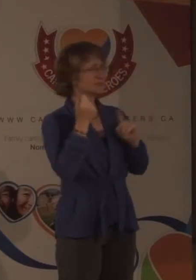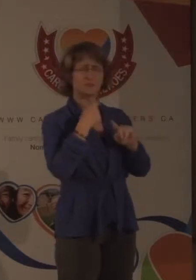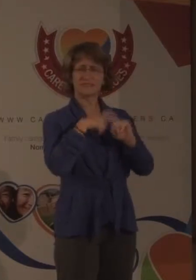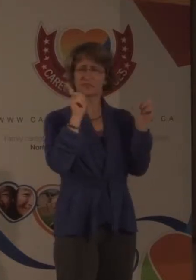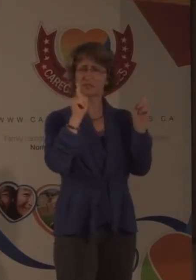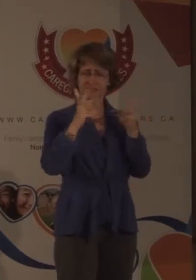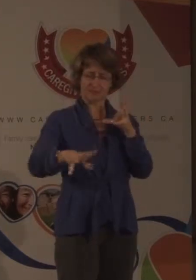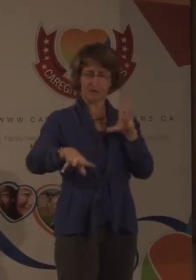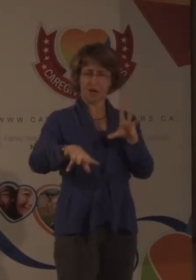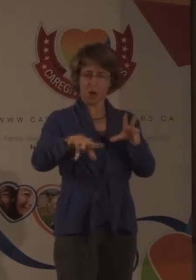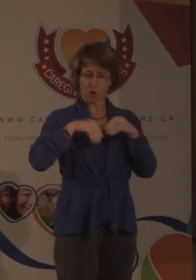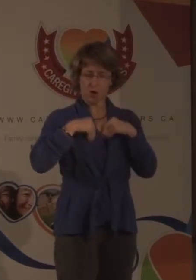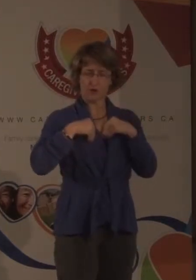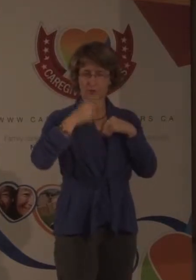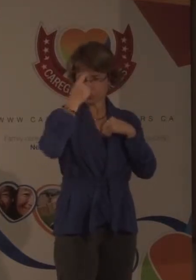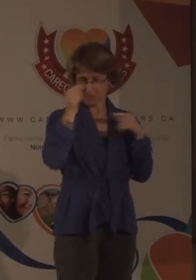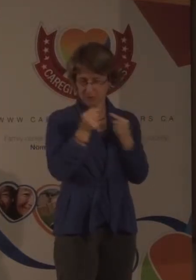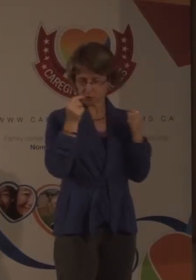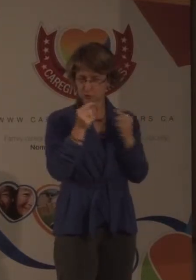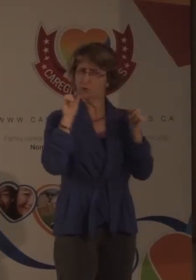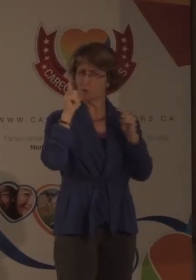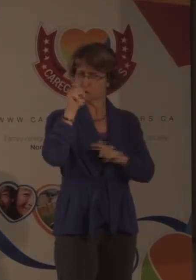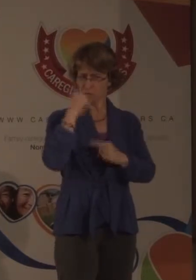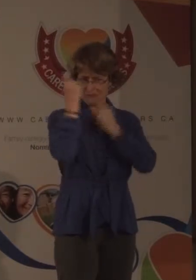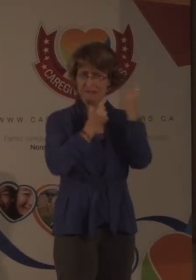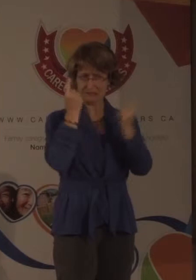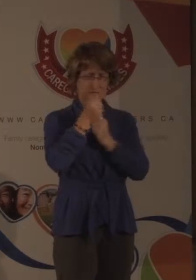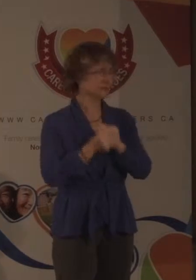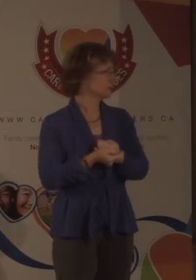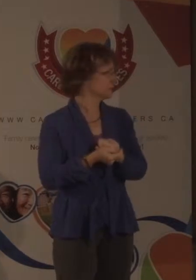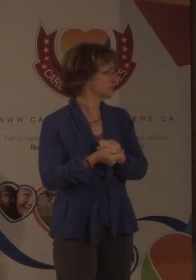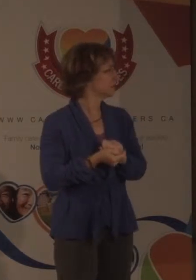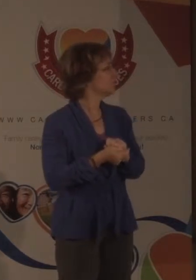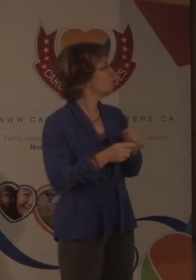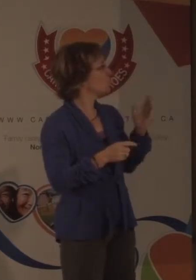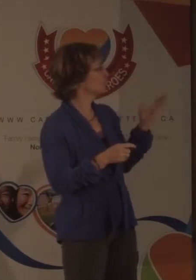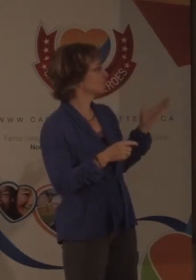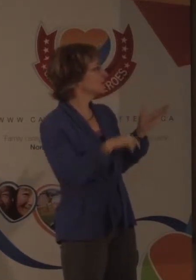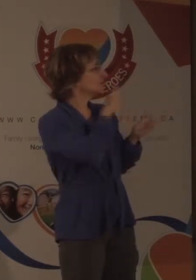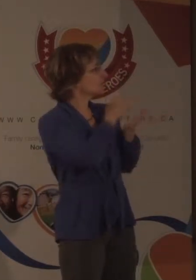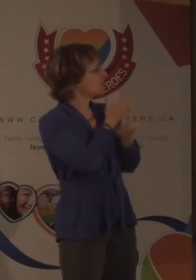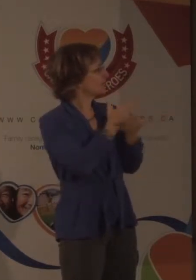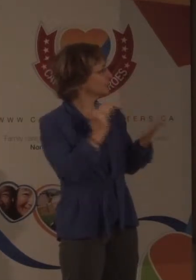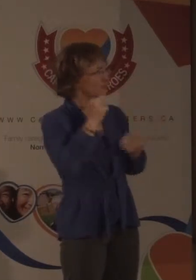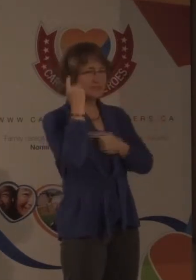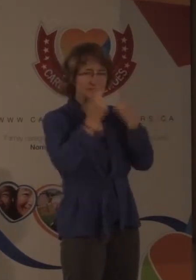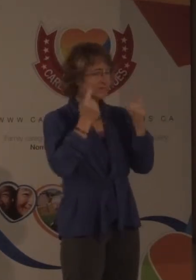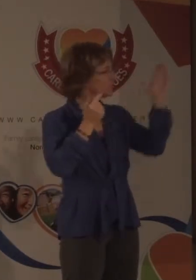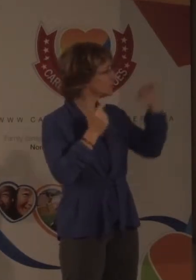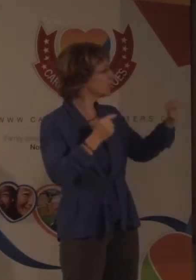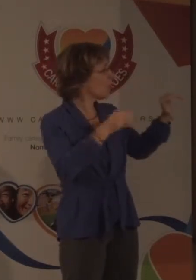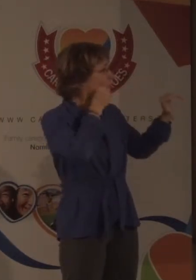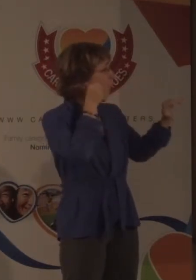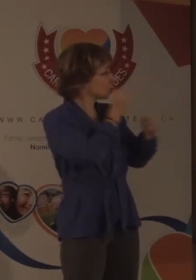acquired brain injury is something that we all need to think about. And let's talk about things to consider, home